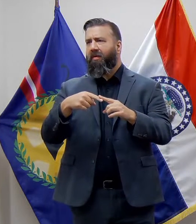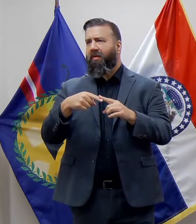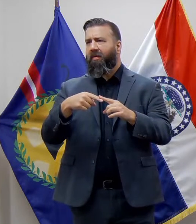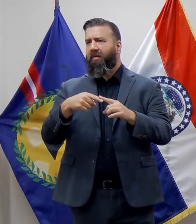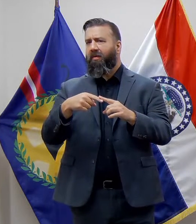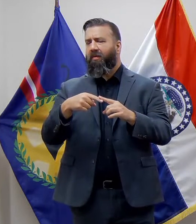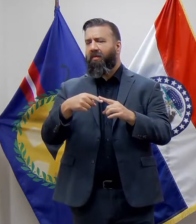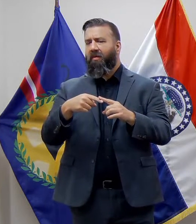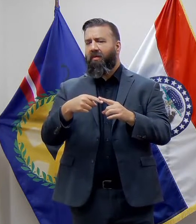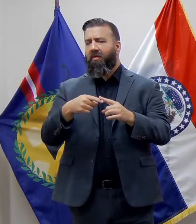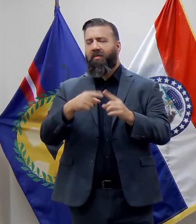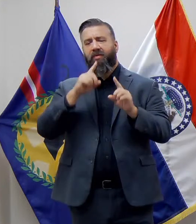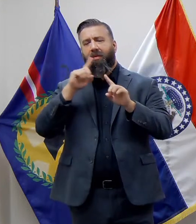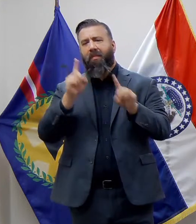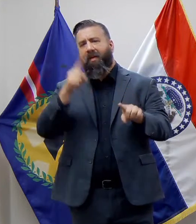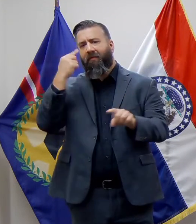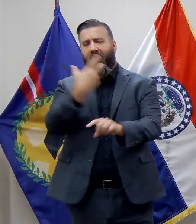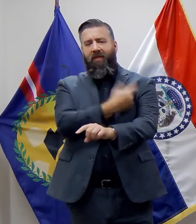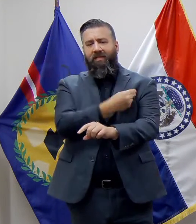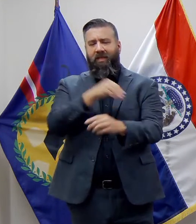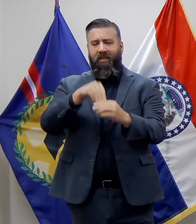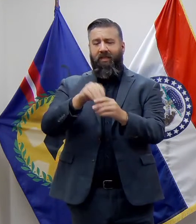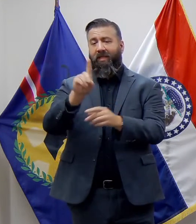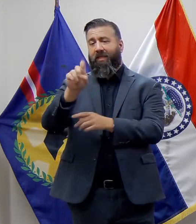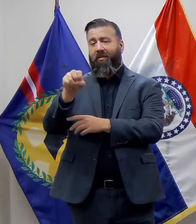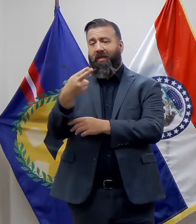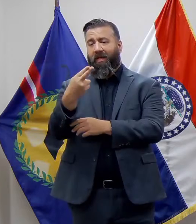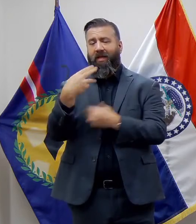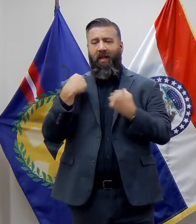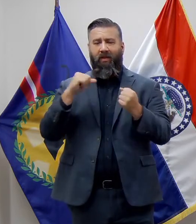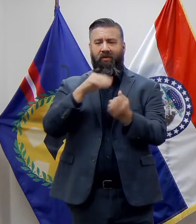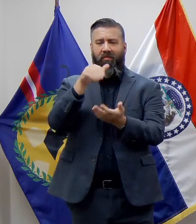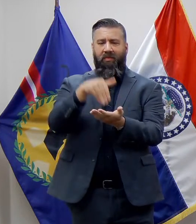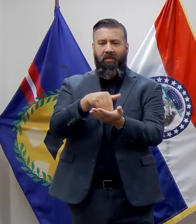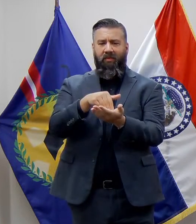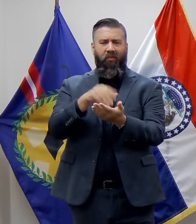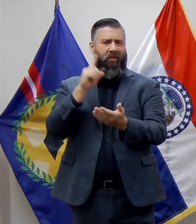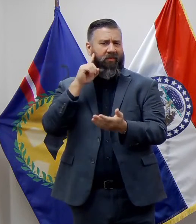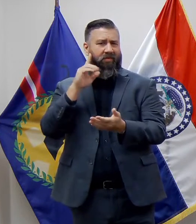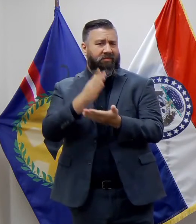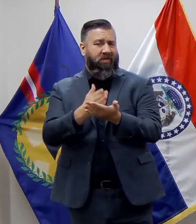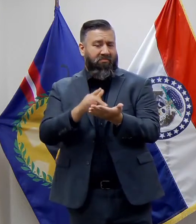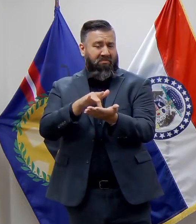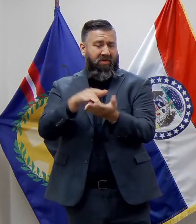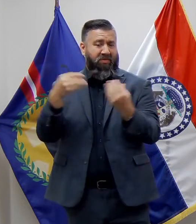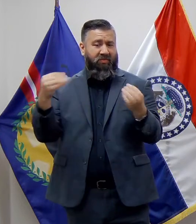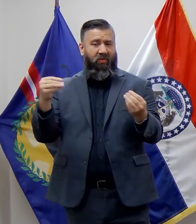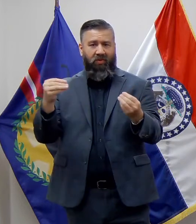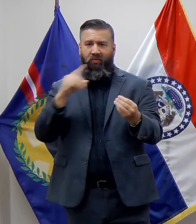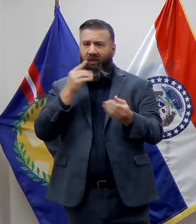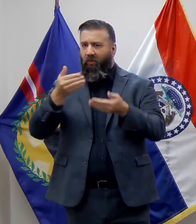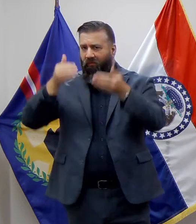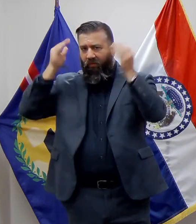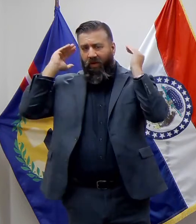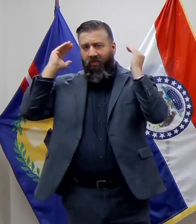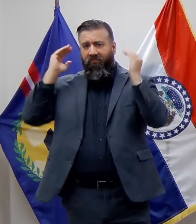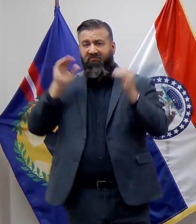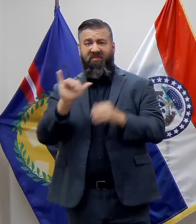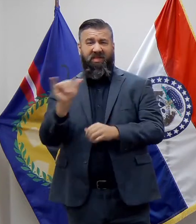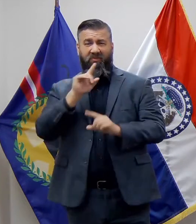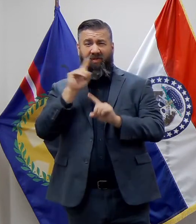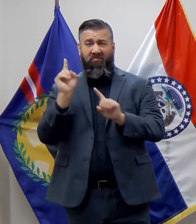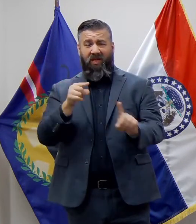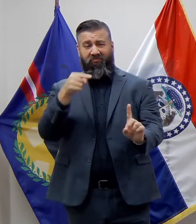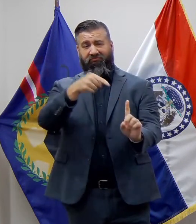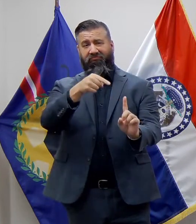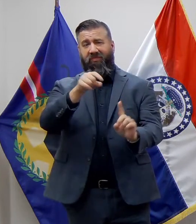county health department as well? We've heard of pharmacies that have been kind of really, really busy and overwhelmed. Has it been the same kind of response at the health